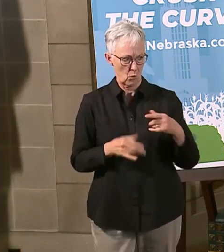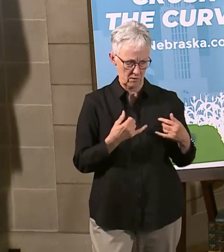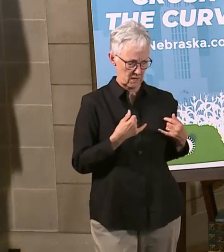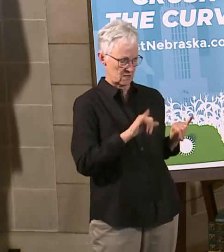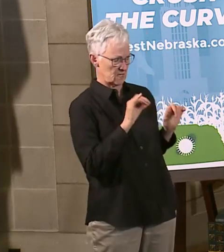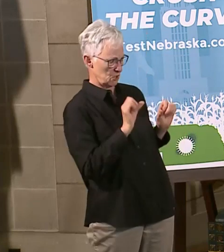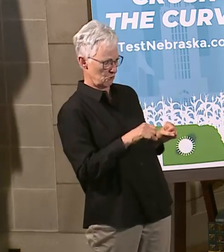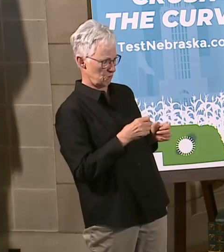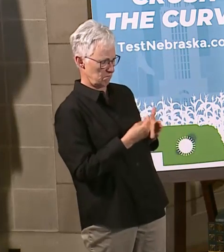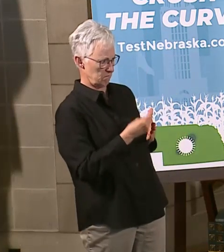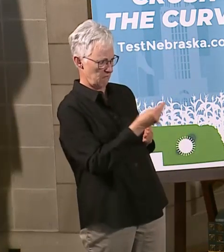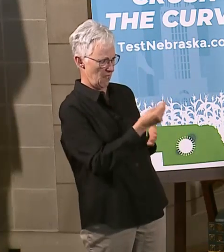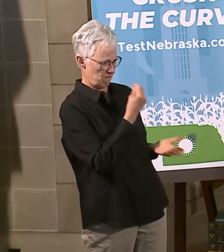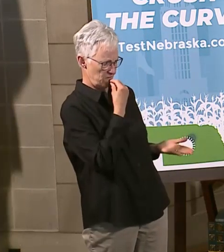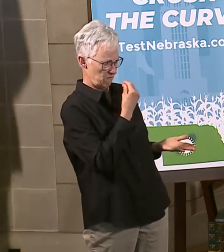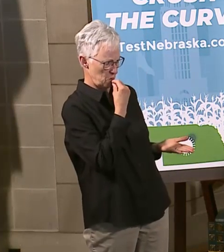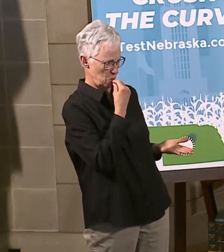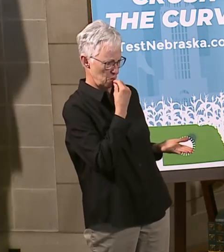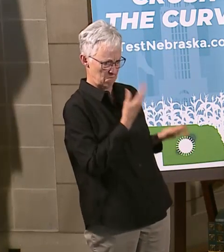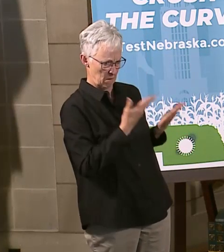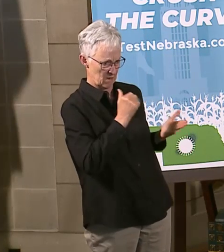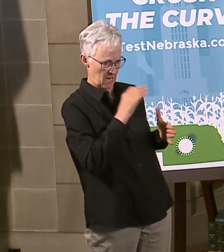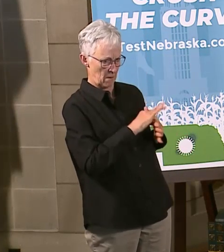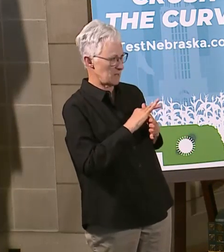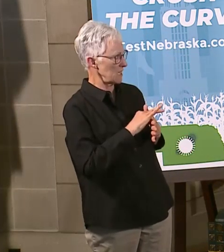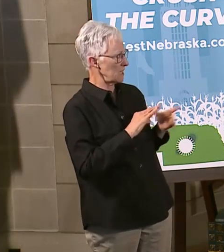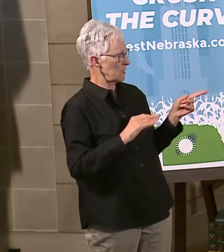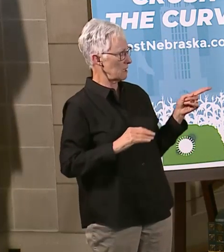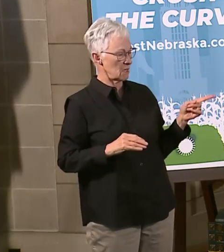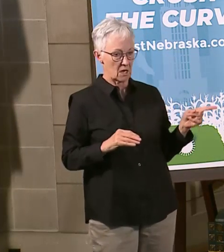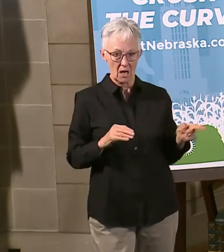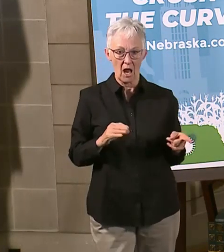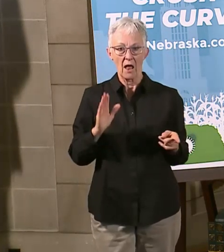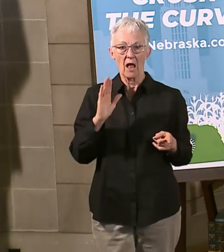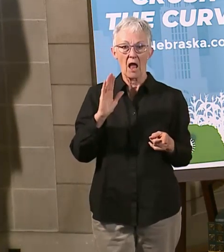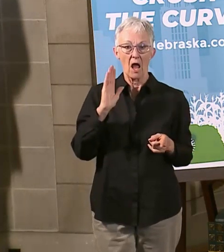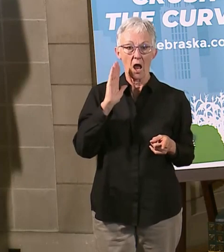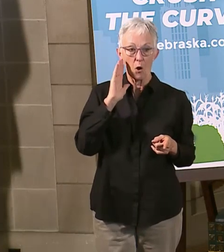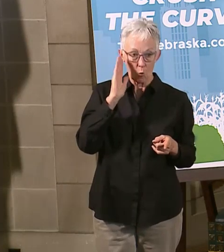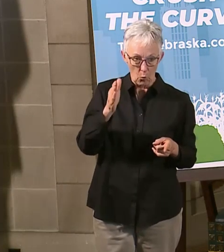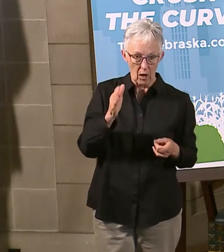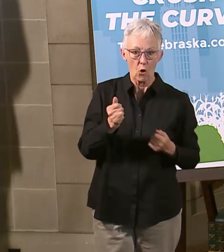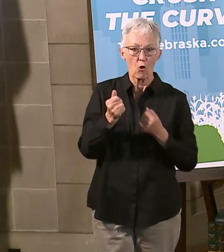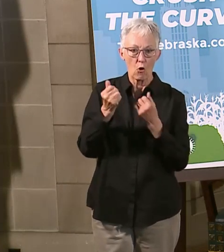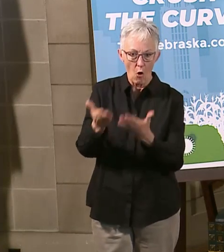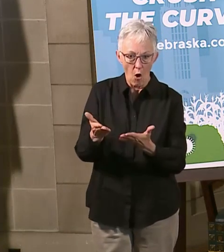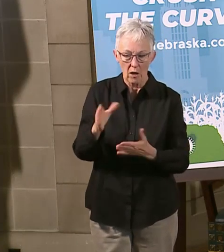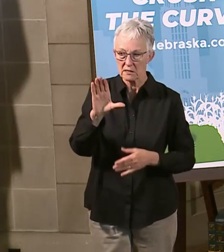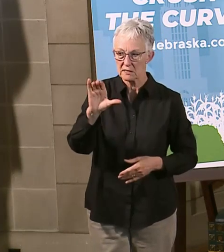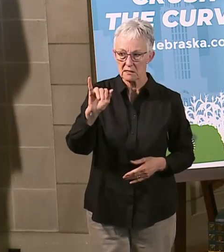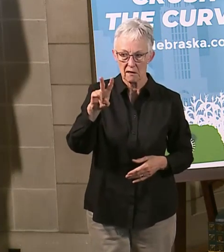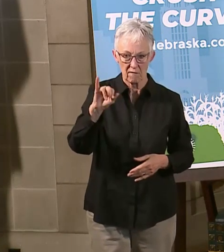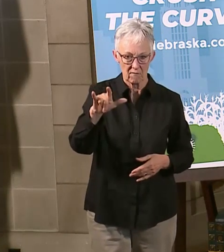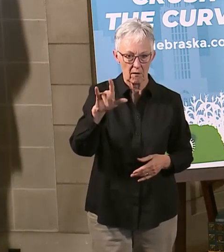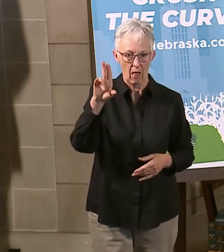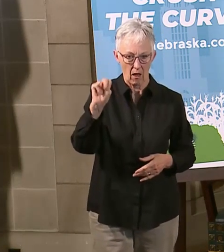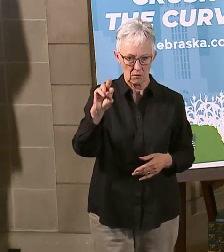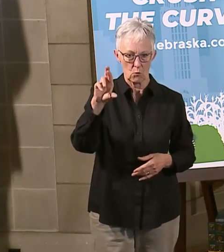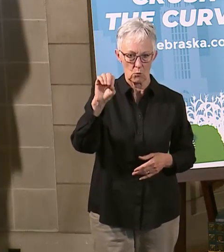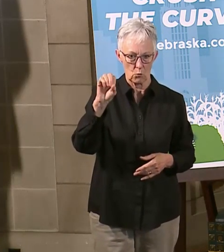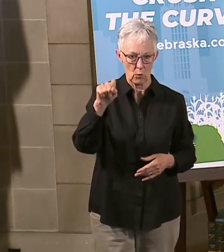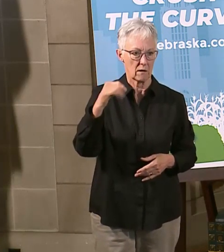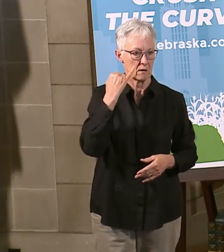So Fred says they could still get food, may not be meat. Trust me, this would cause civil unrest. If you think there's people unhappy right now with the steps we've taken, wait till they can't do that. So again,